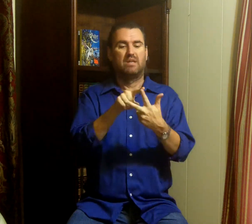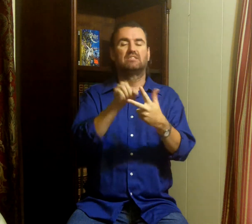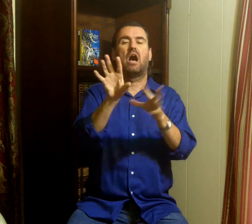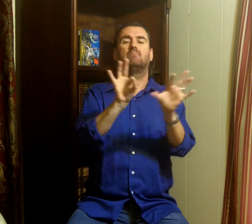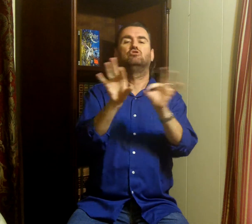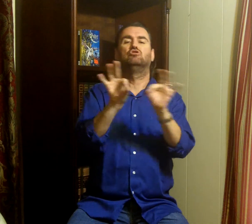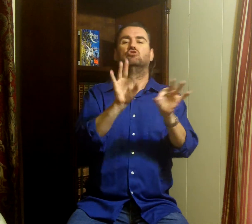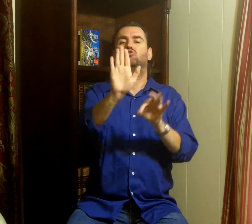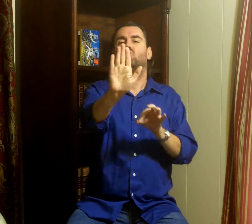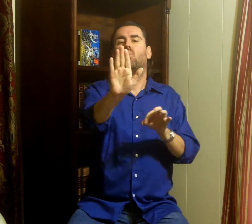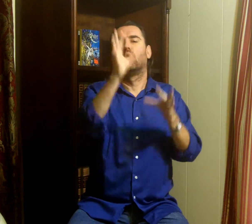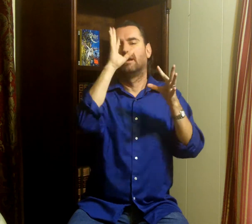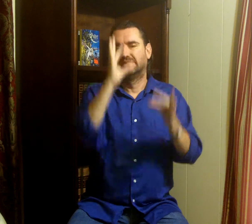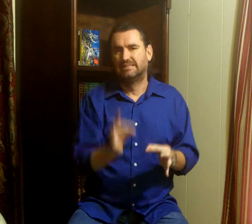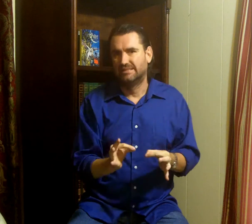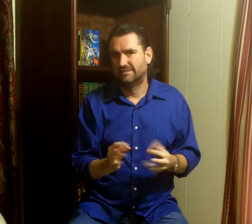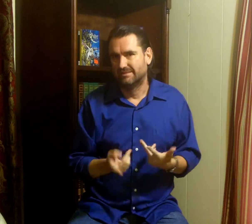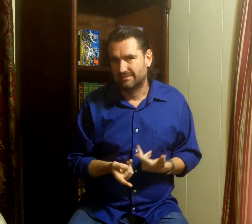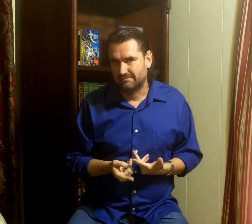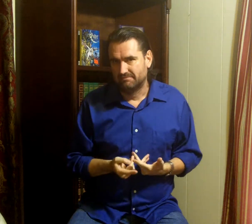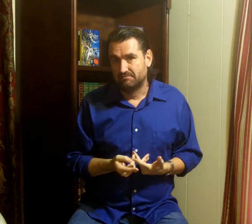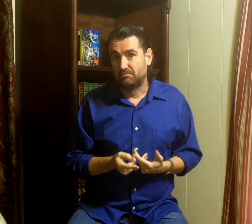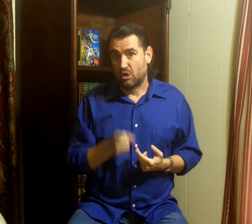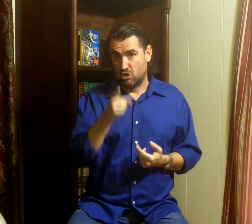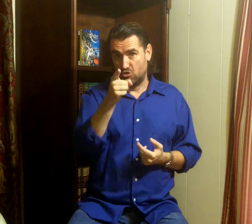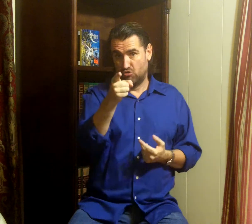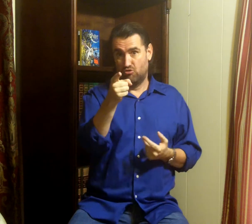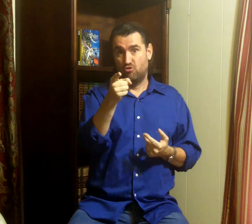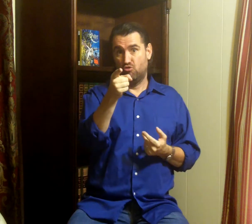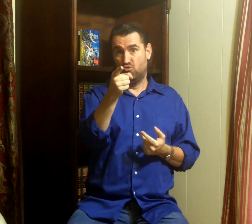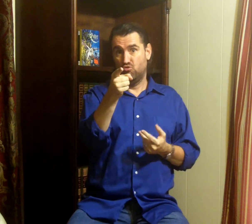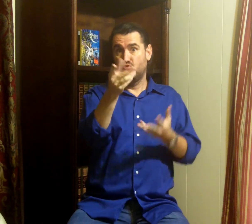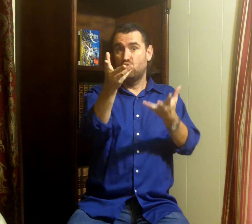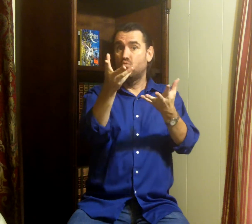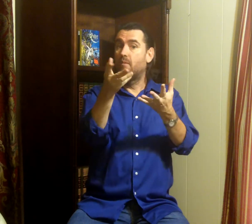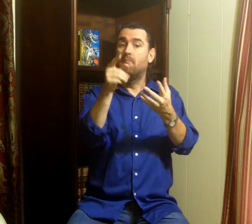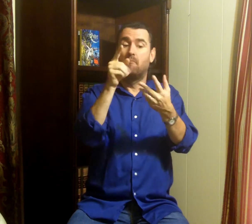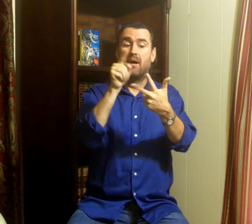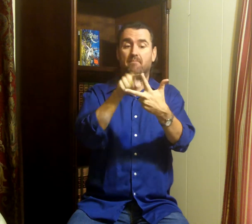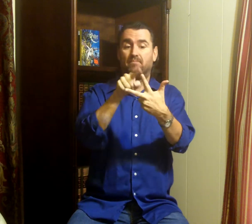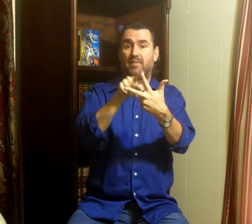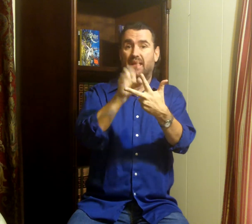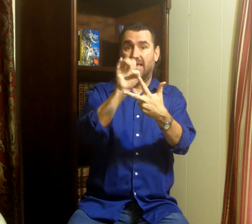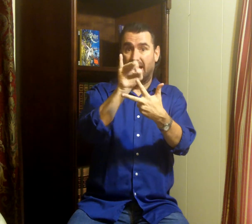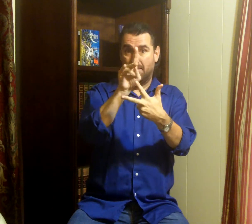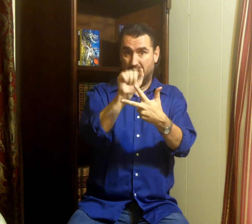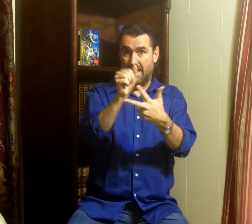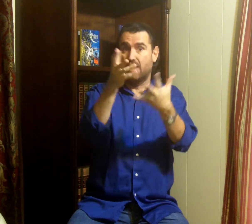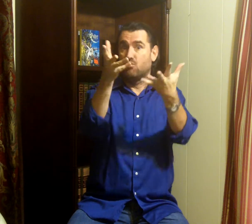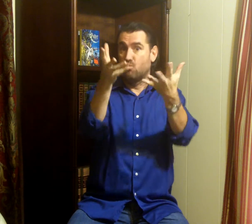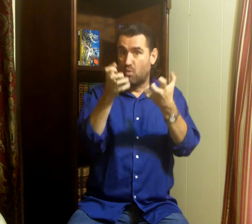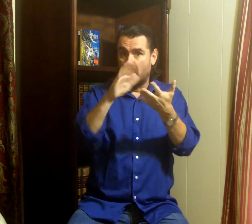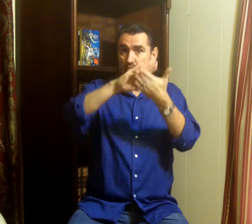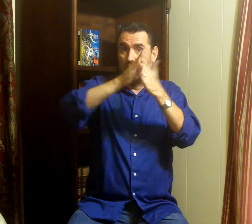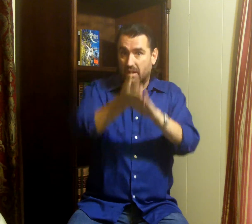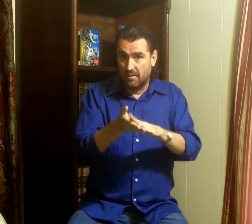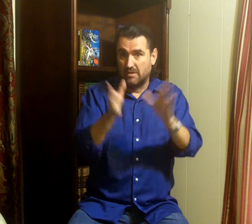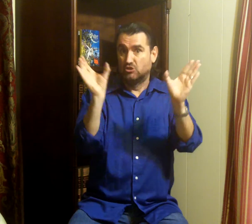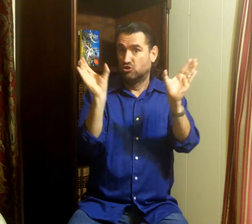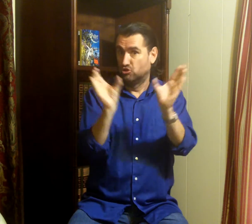EIPA, if you decide that you want to be a certified member of RID, then what you do is you can